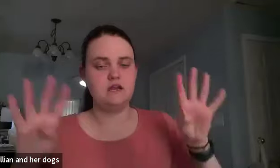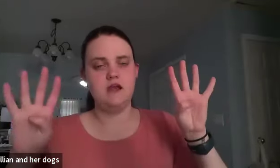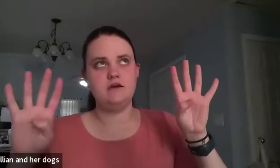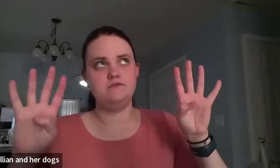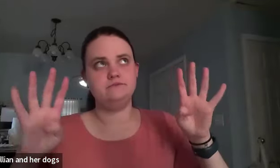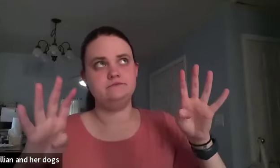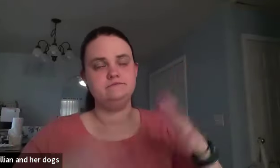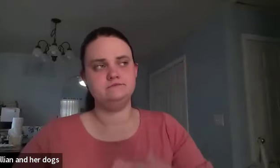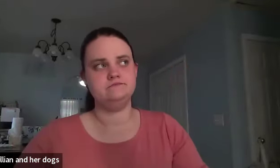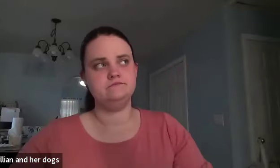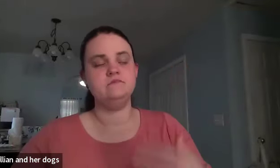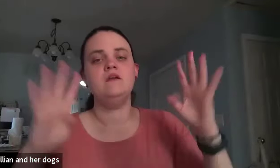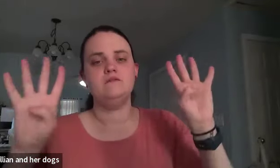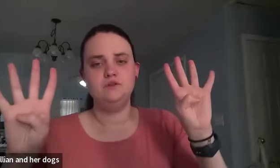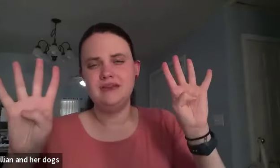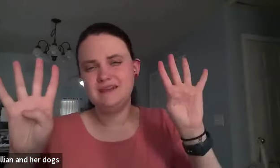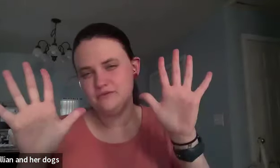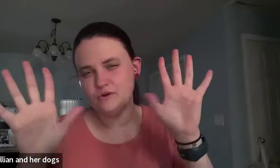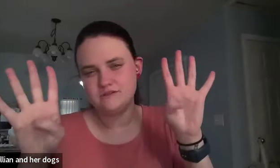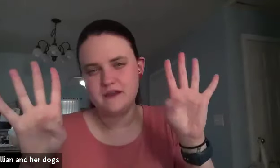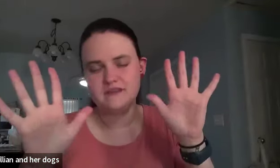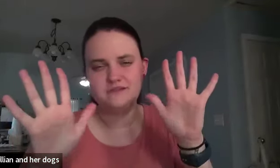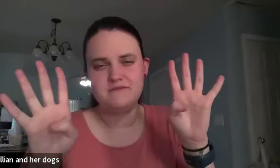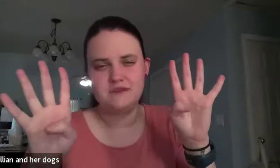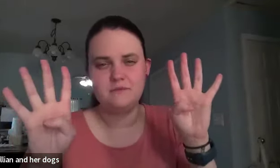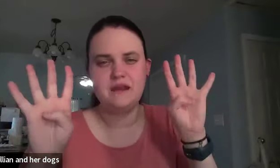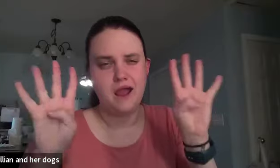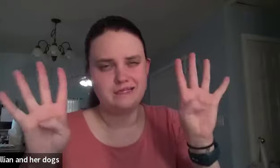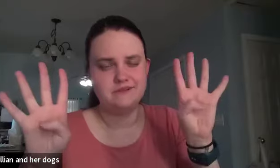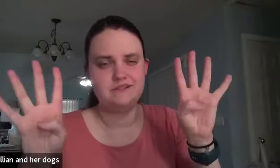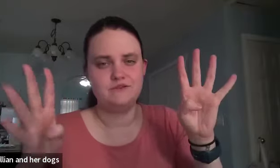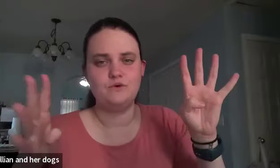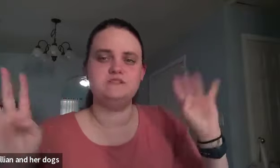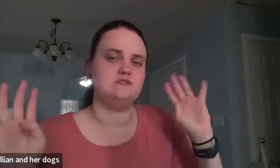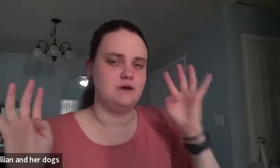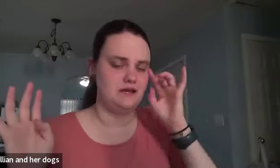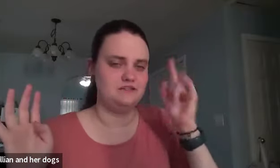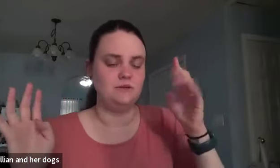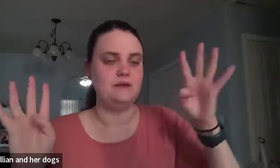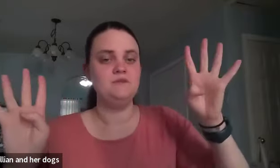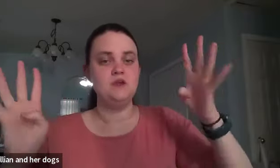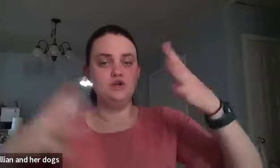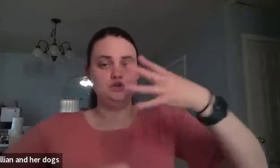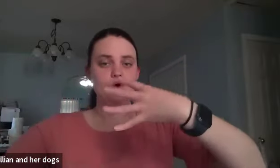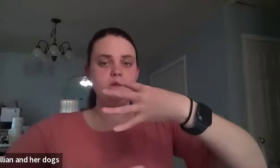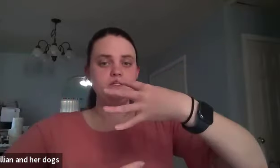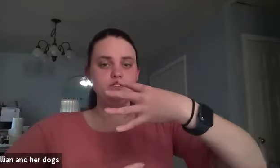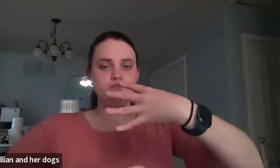going to have, you can do 4s or 5s. I was having to think for a minute. I typically do the 4s. That's why I took a minute. You're going